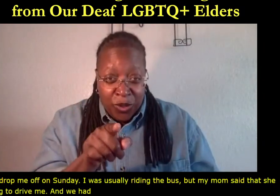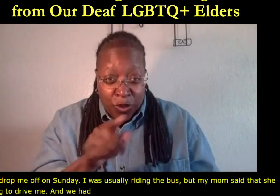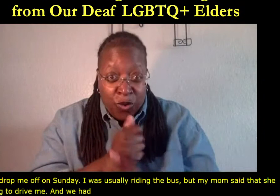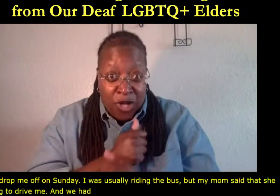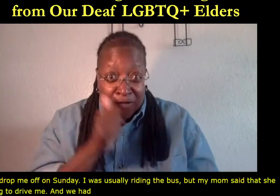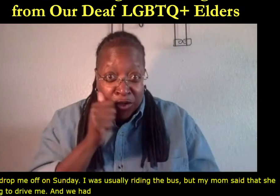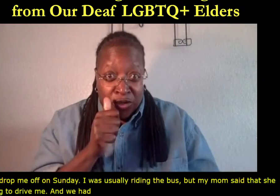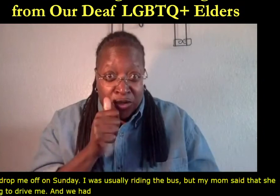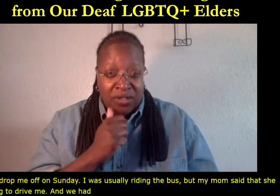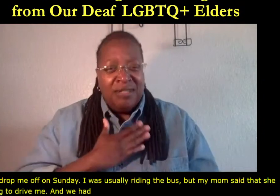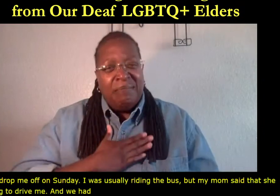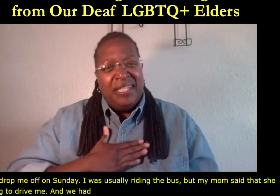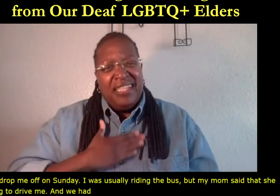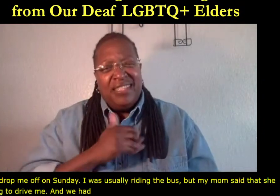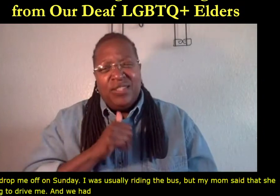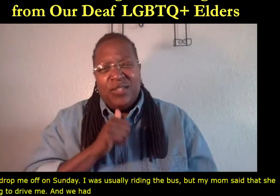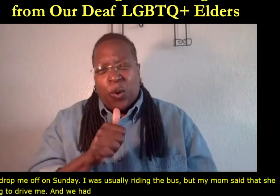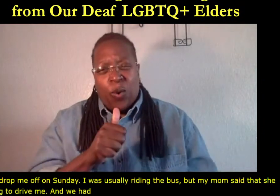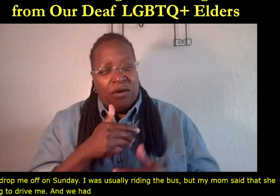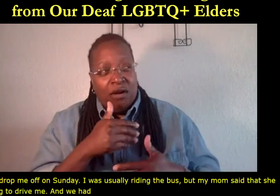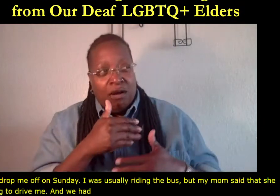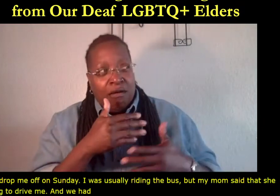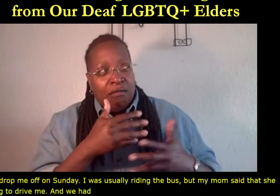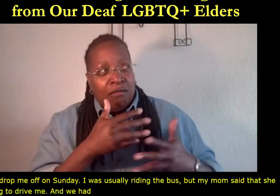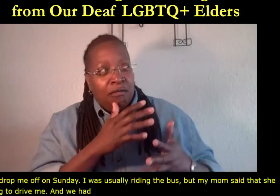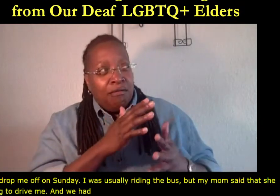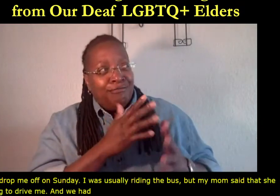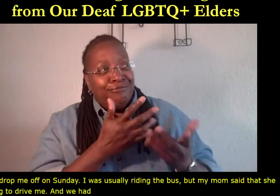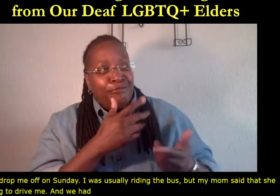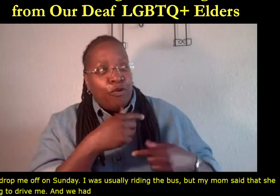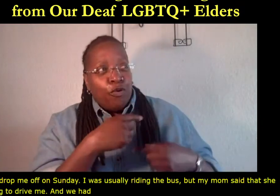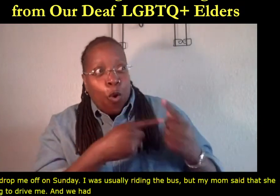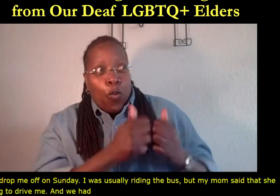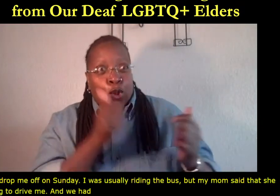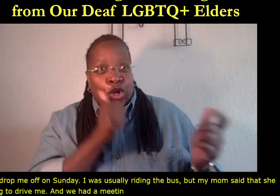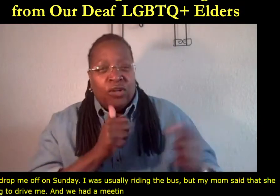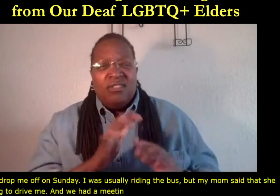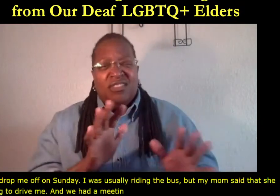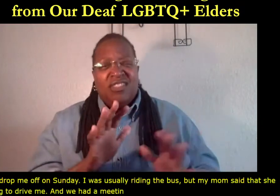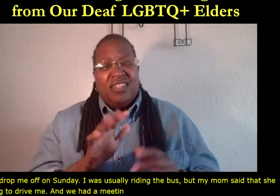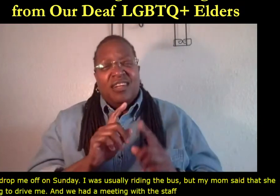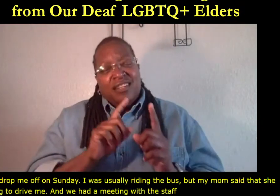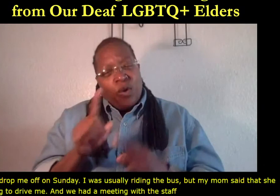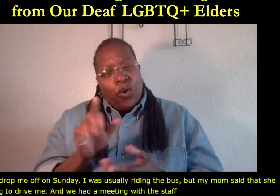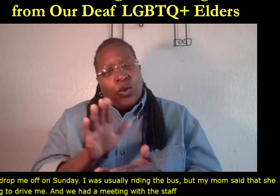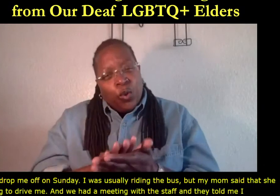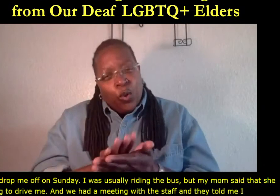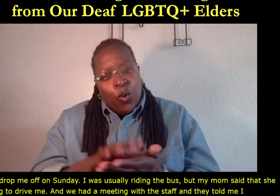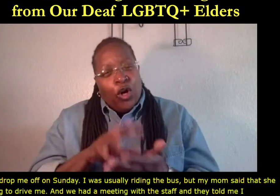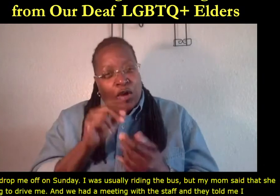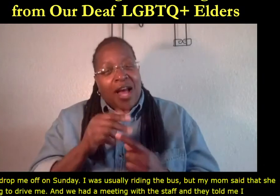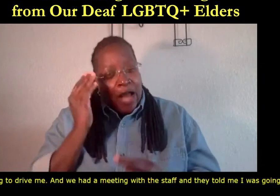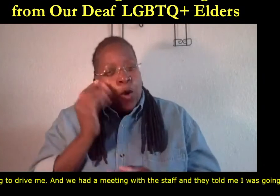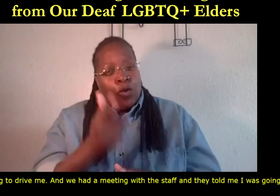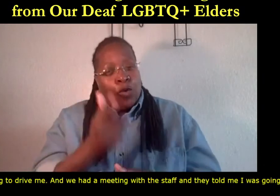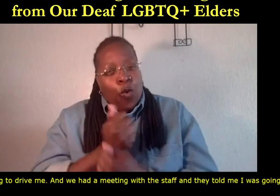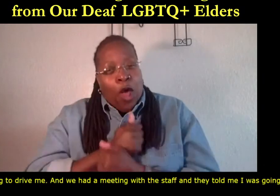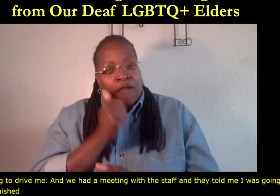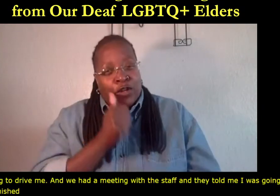said i know you you love girls please don't you know go out with girls go to school